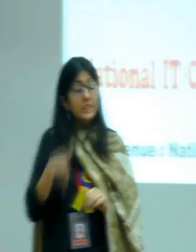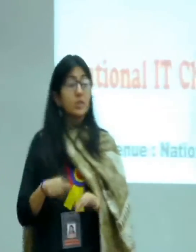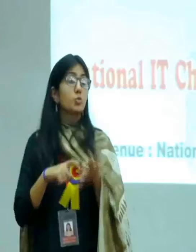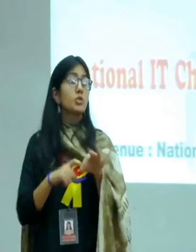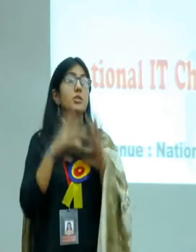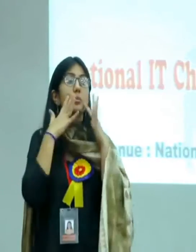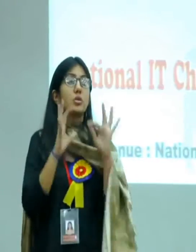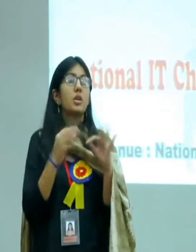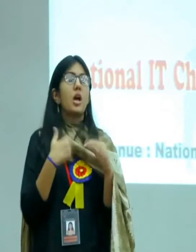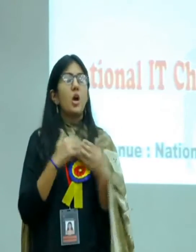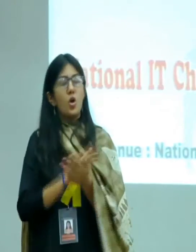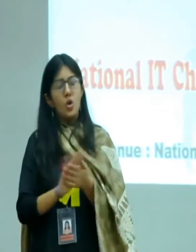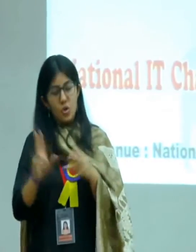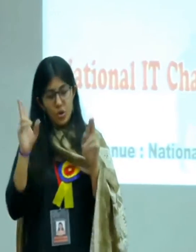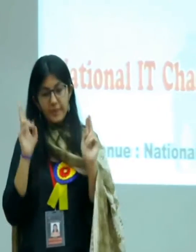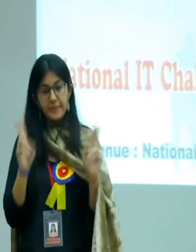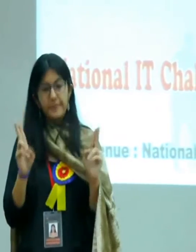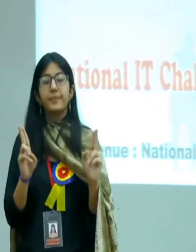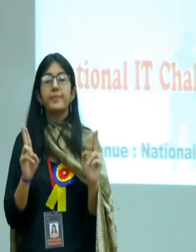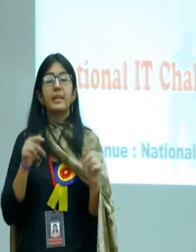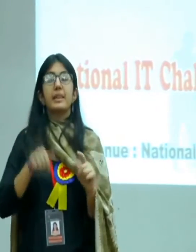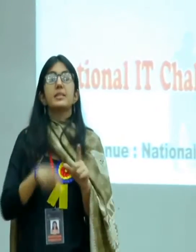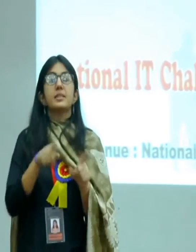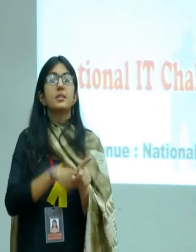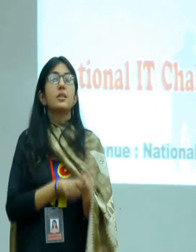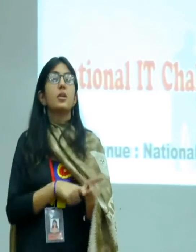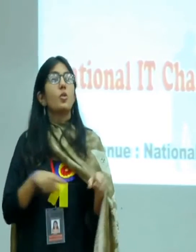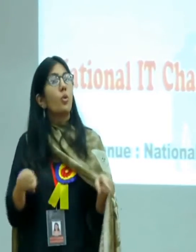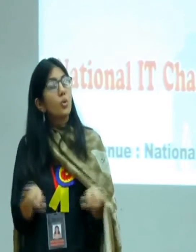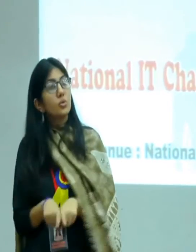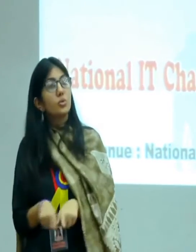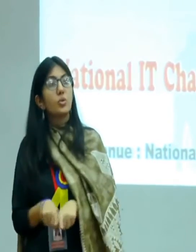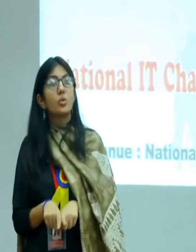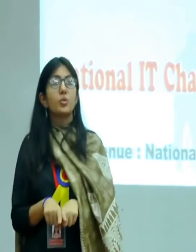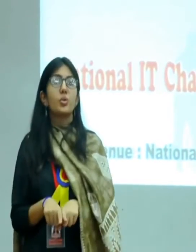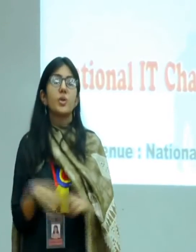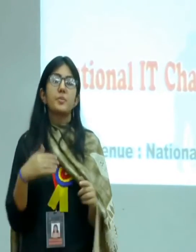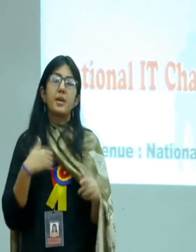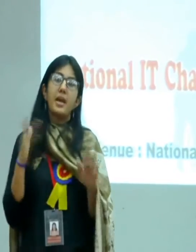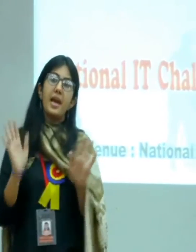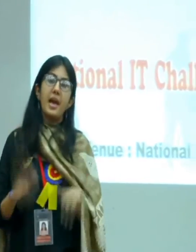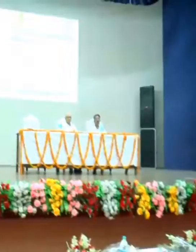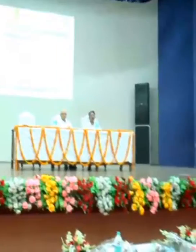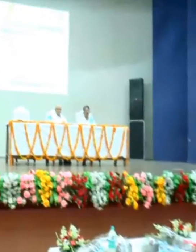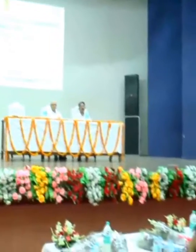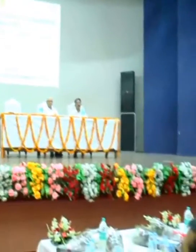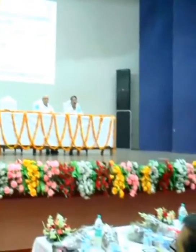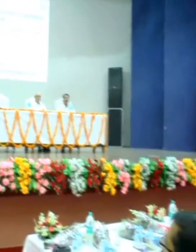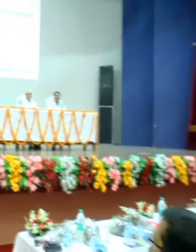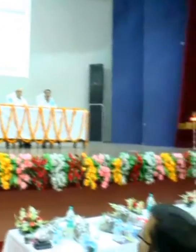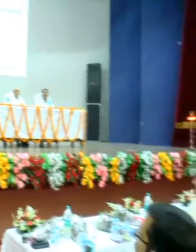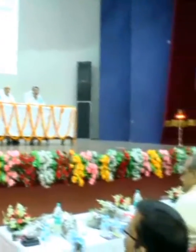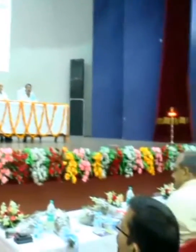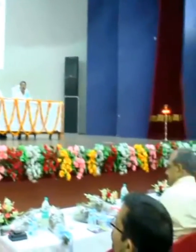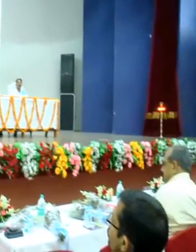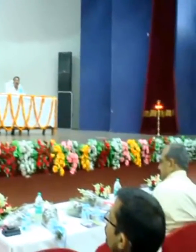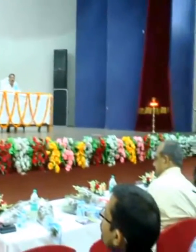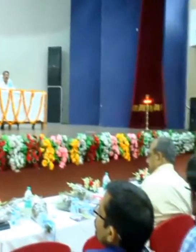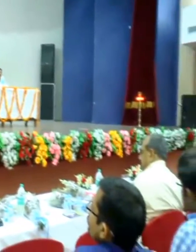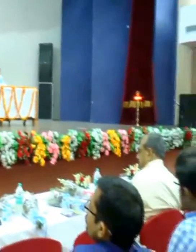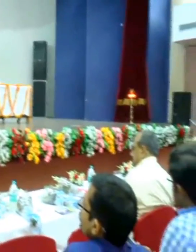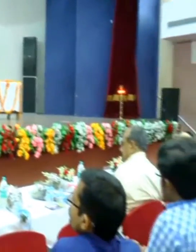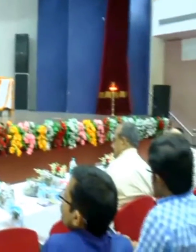I sincerely hope that this year also we will be having productive 2 days. Last 4 or 5